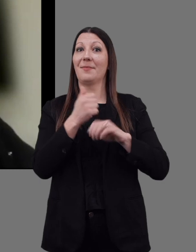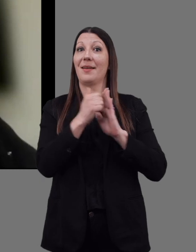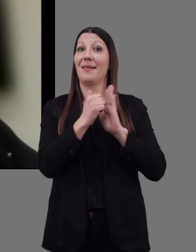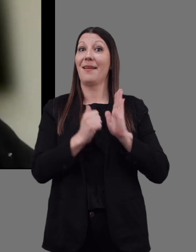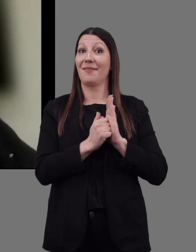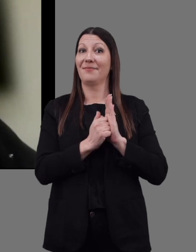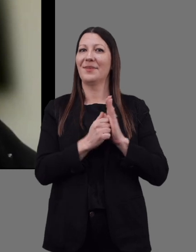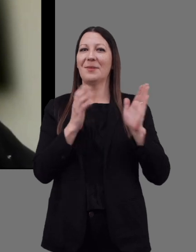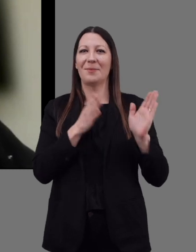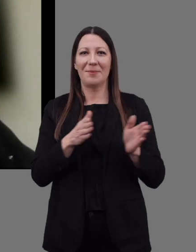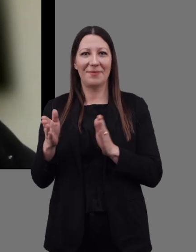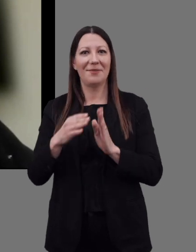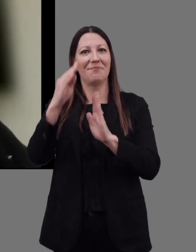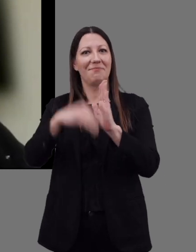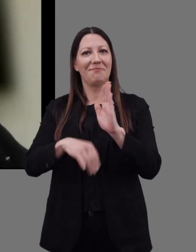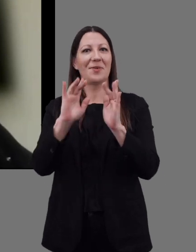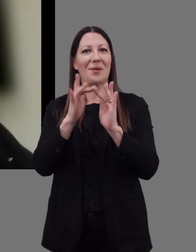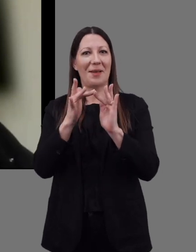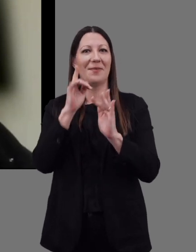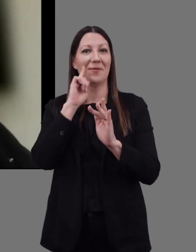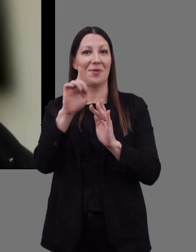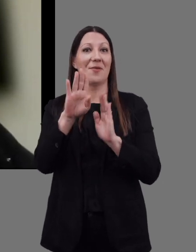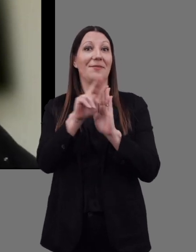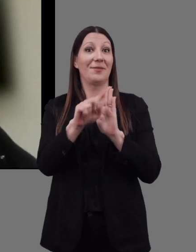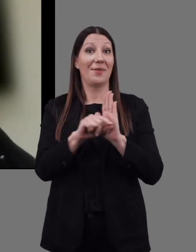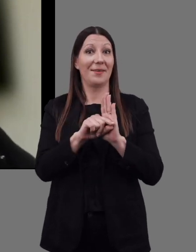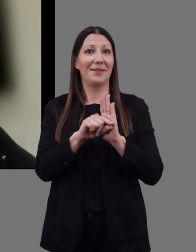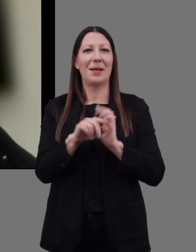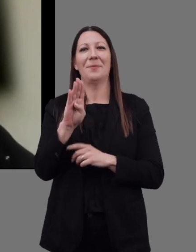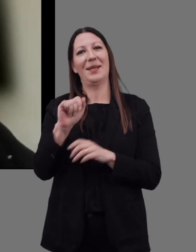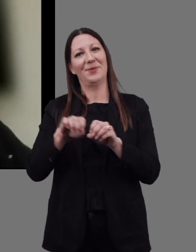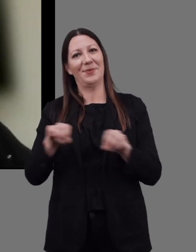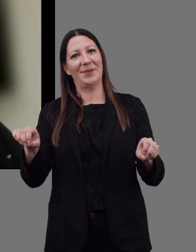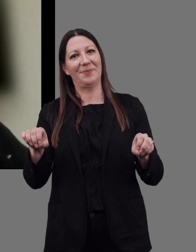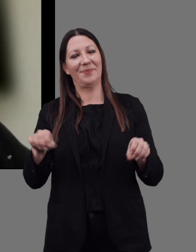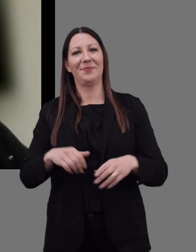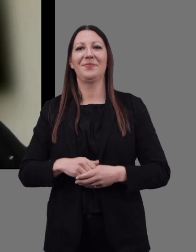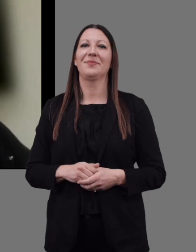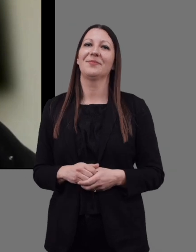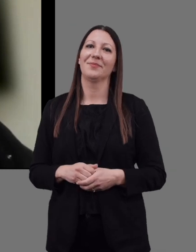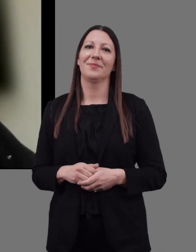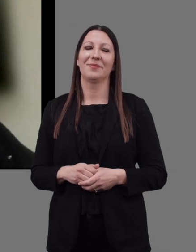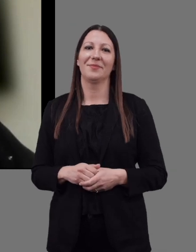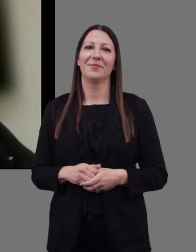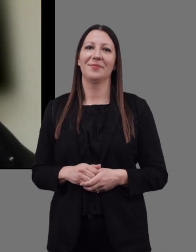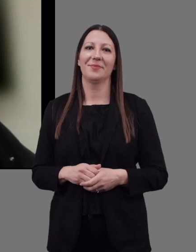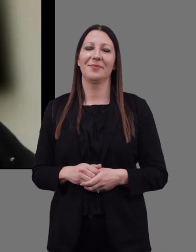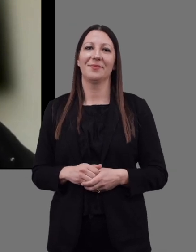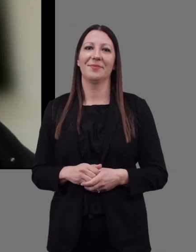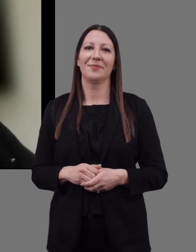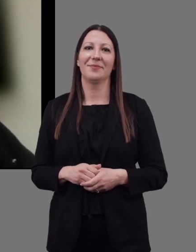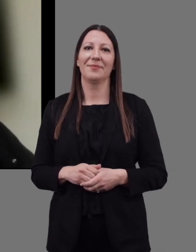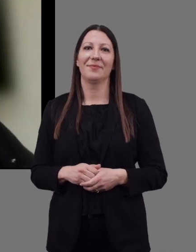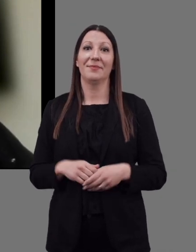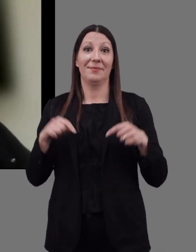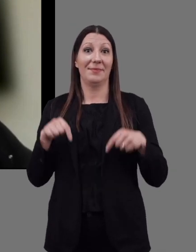application for undergraduate studies, which is your bachelor's degree. This is just one of a few videos